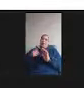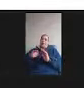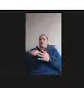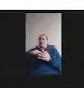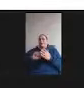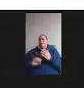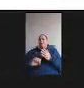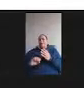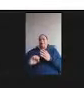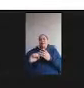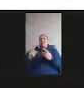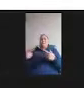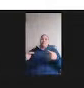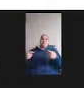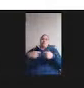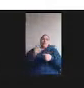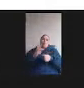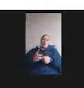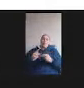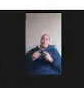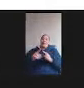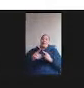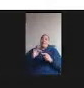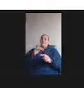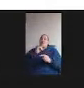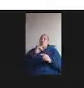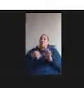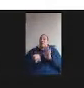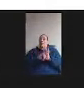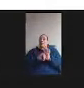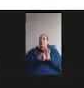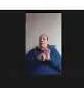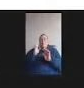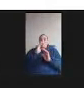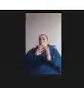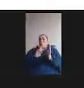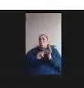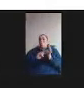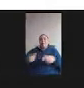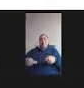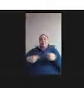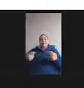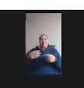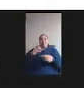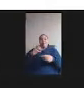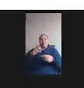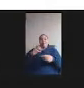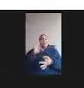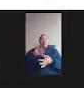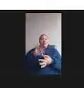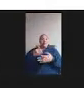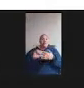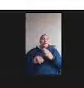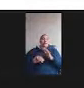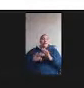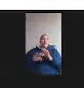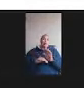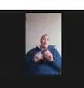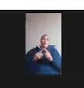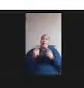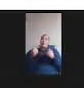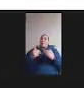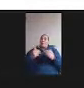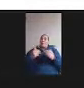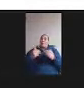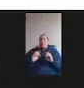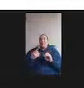fall under. And if we do identify that there is unplanned expenditure within a particular sub-program that's not budgeted for, the program manager